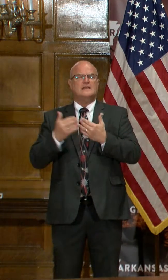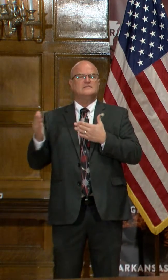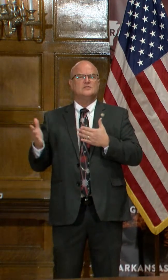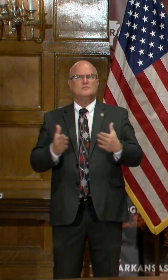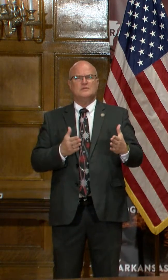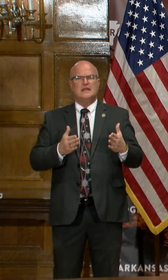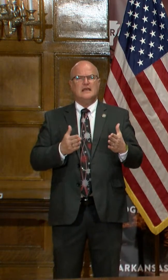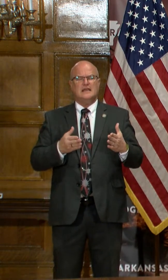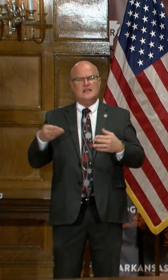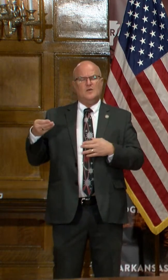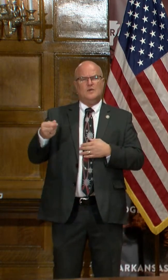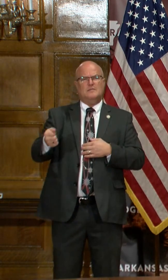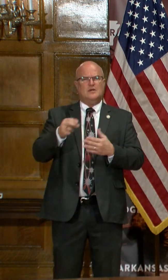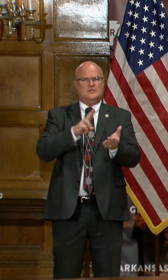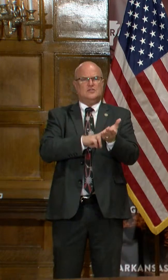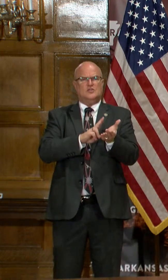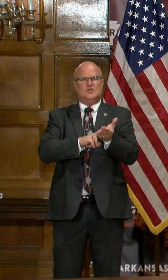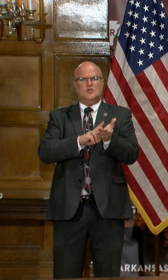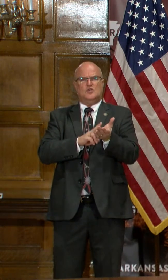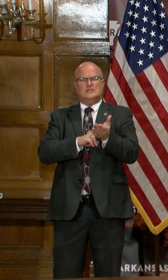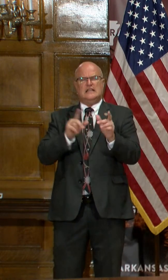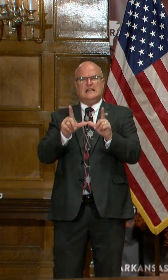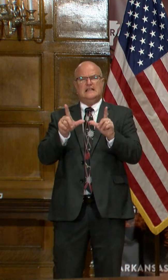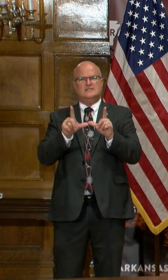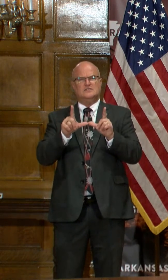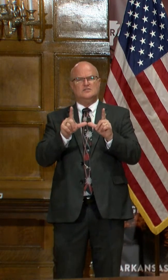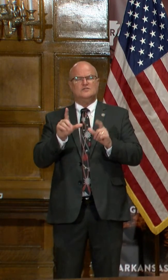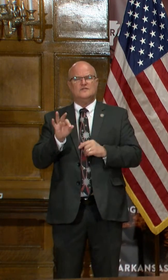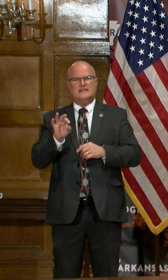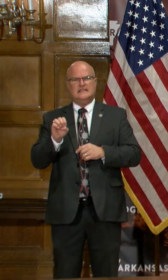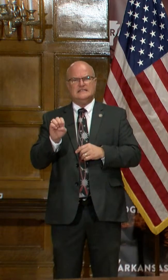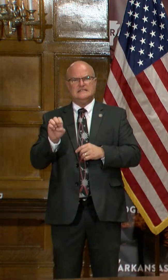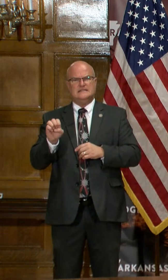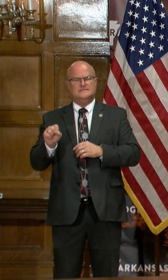on reimbursing the nursing licensure fees?